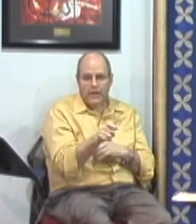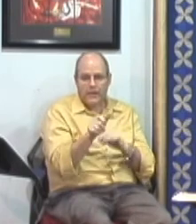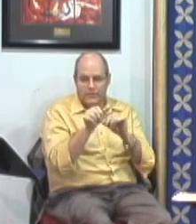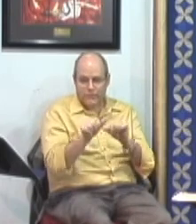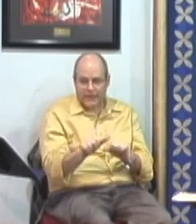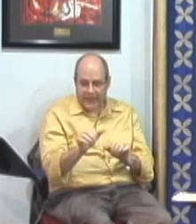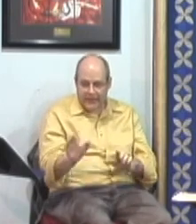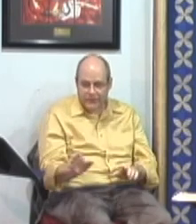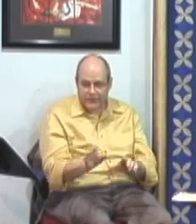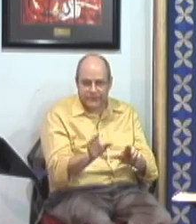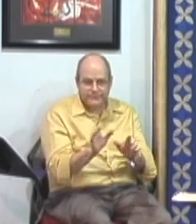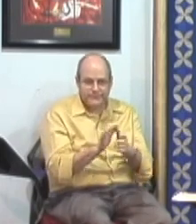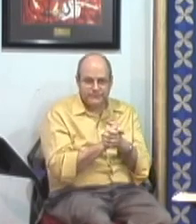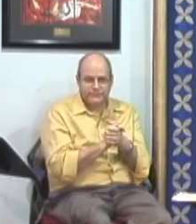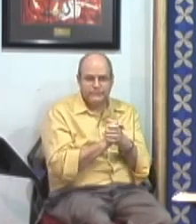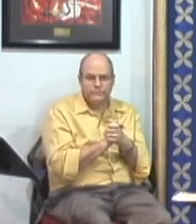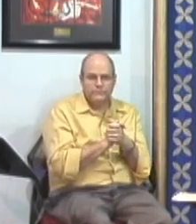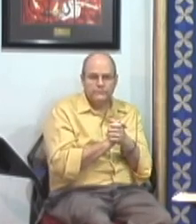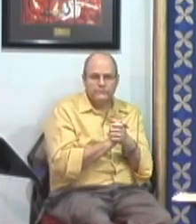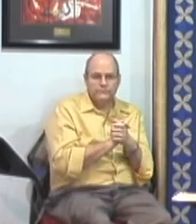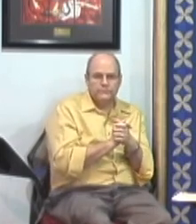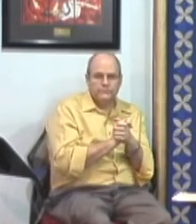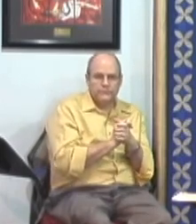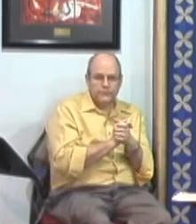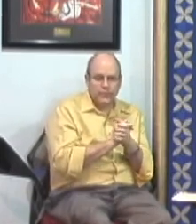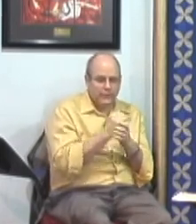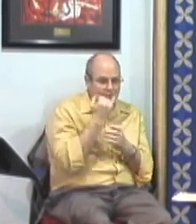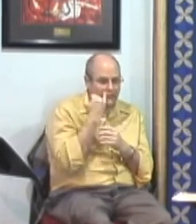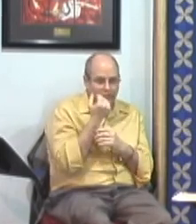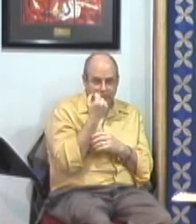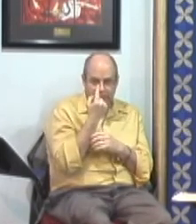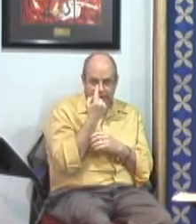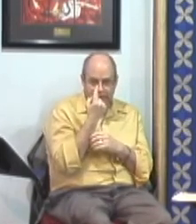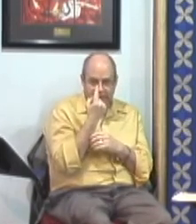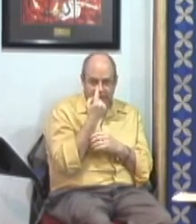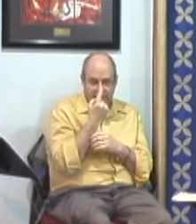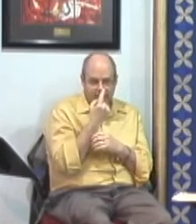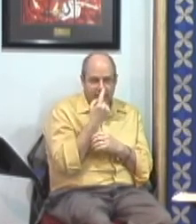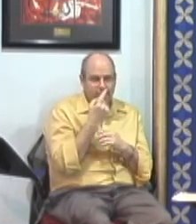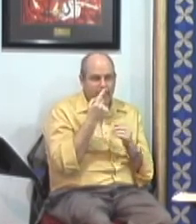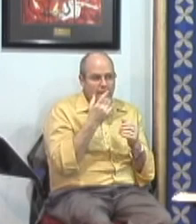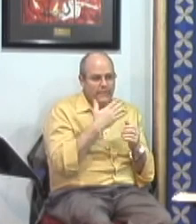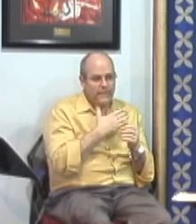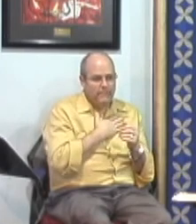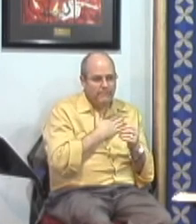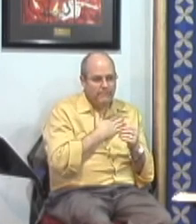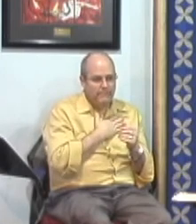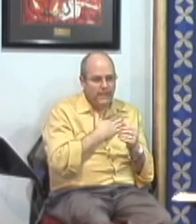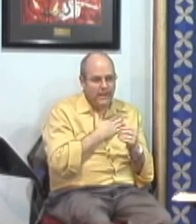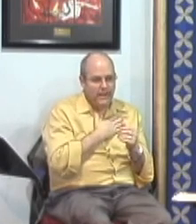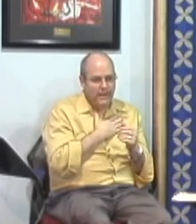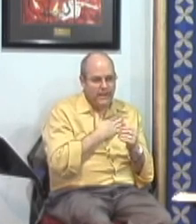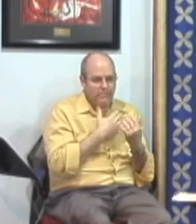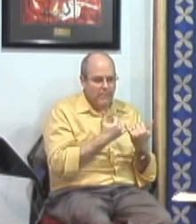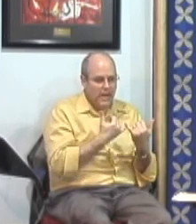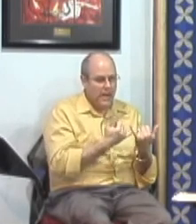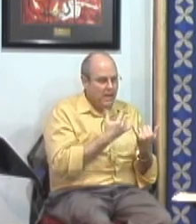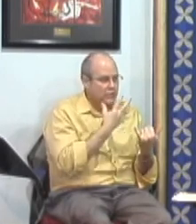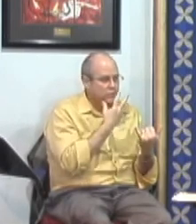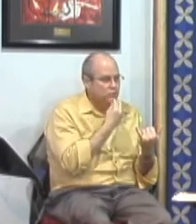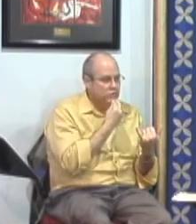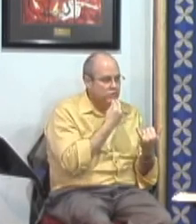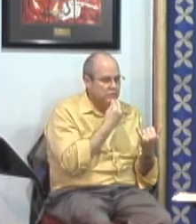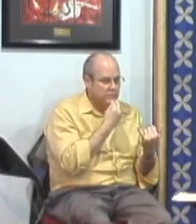can do. And you should all understand, especially if you're part of this congregation, that modern Judaism has taken